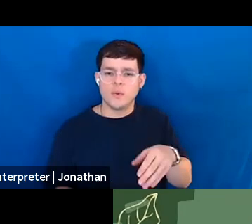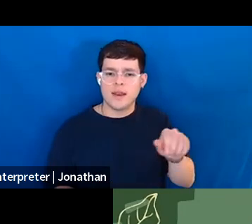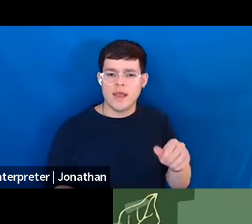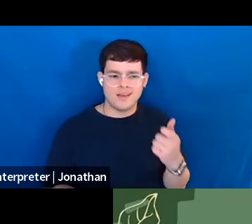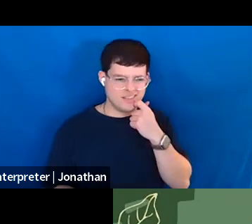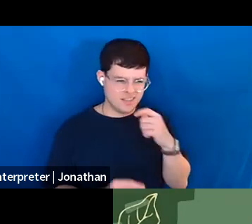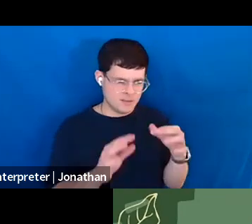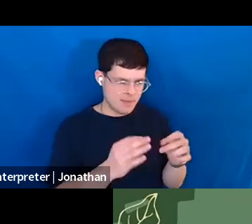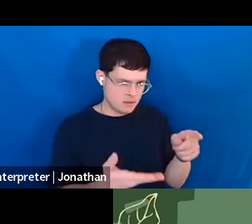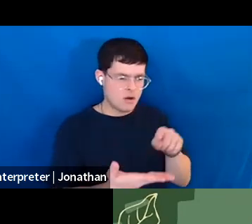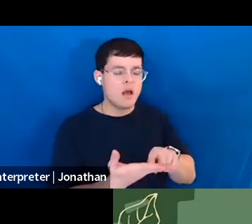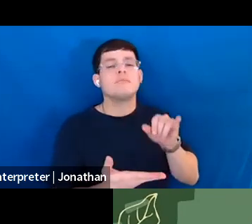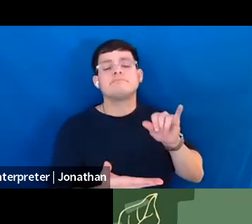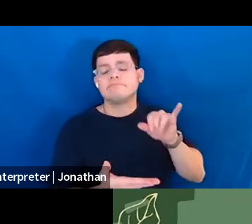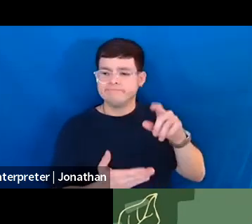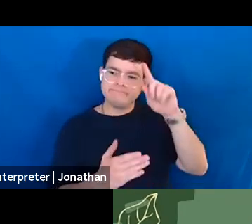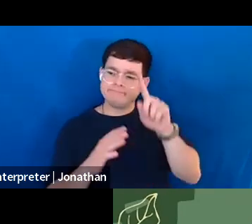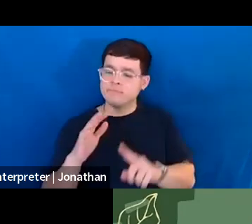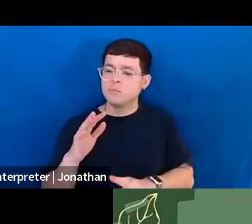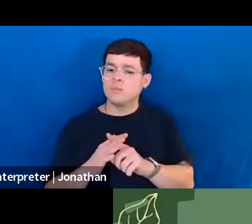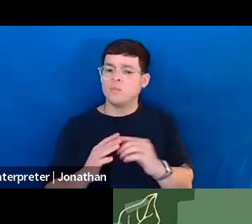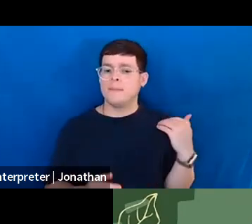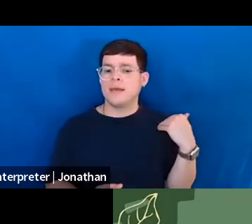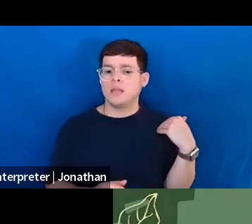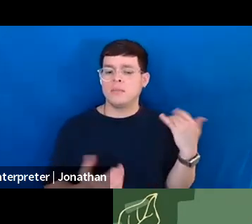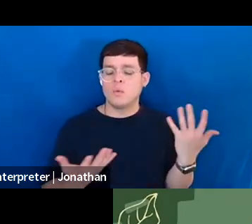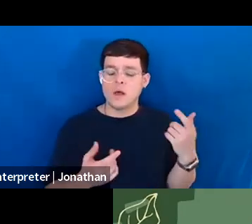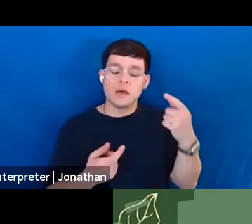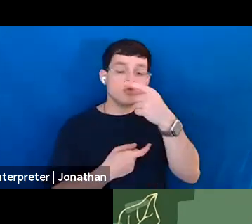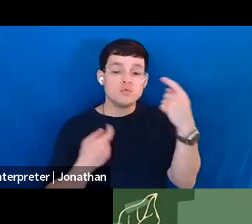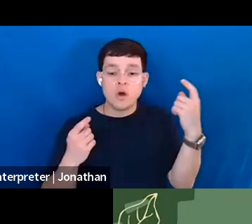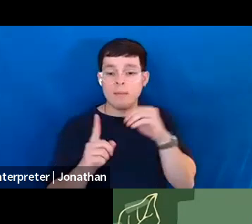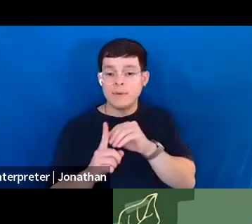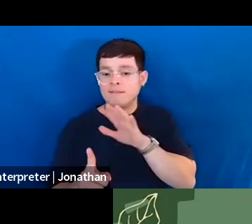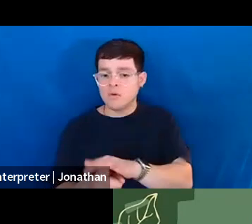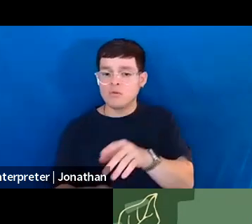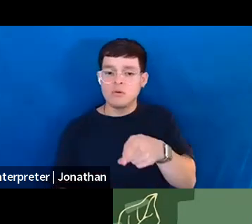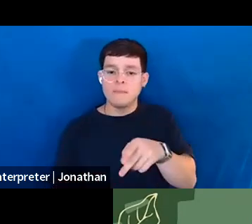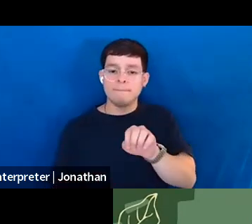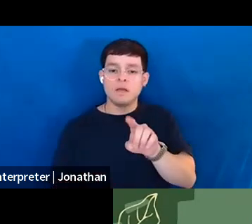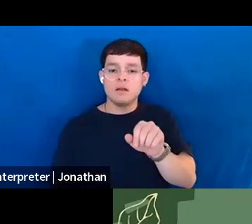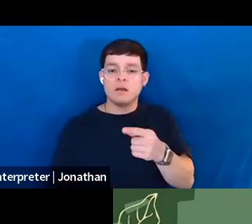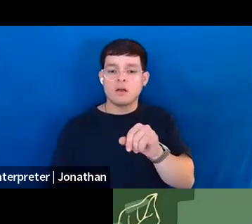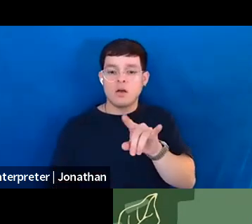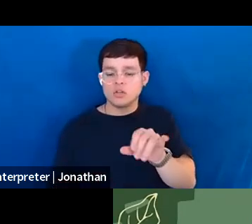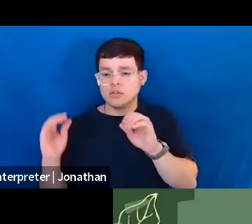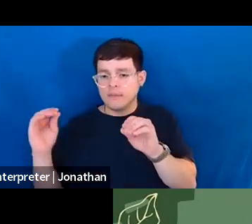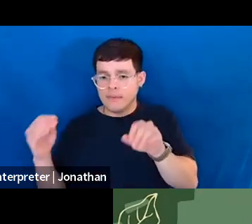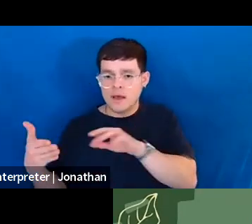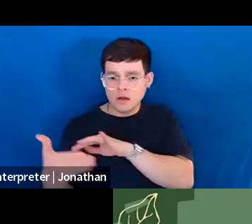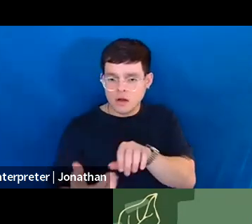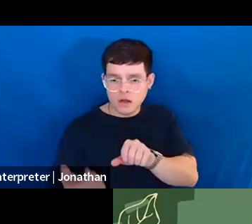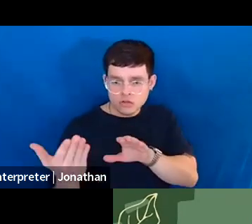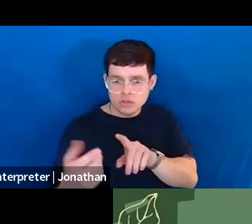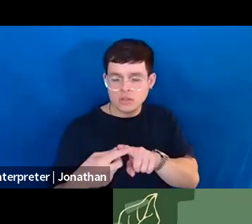reminded me that, you know, there are things like trauma-informed pedagogy and practices